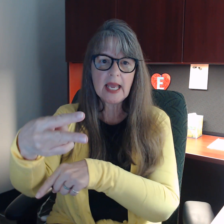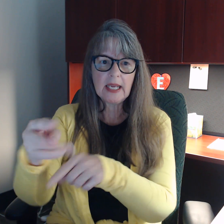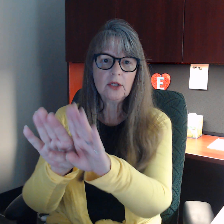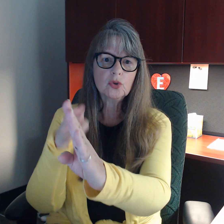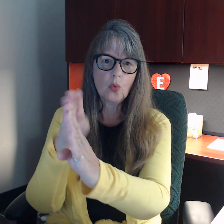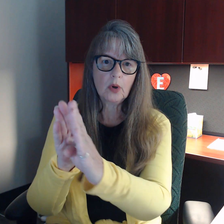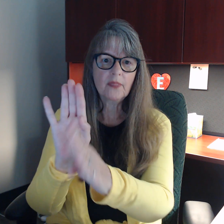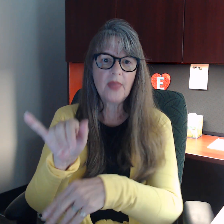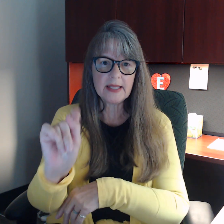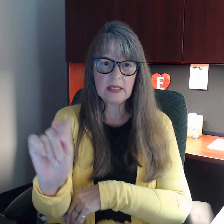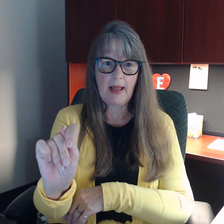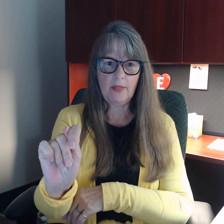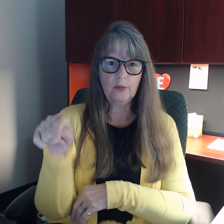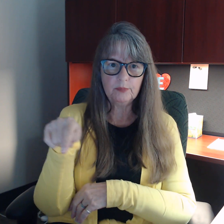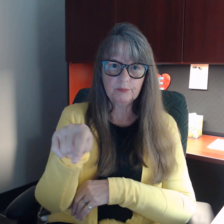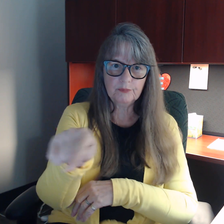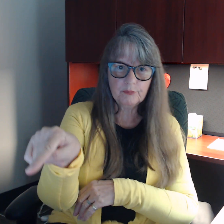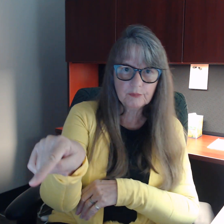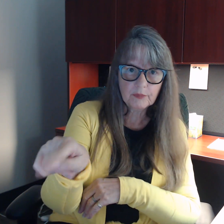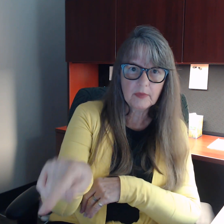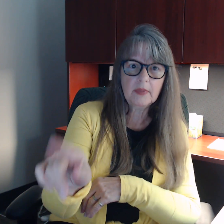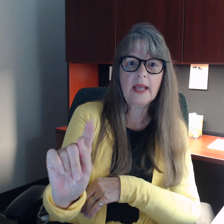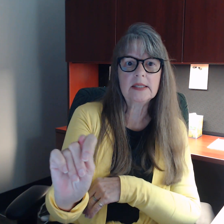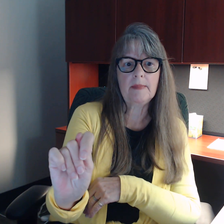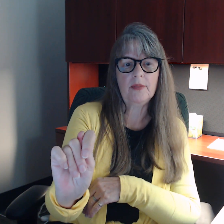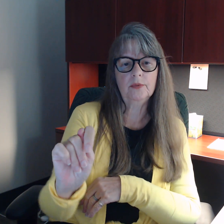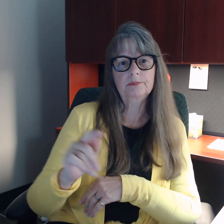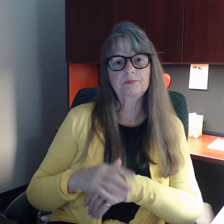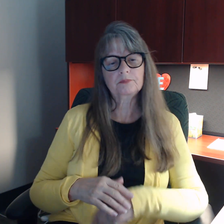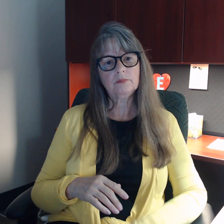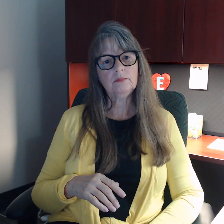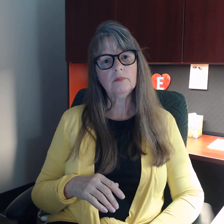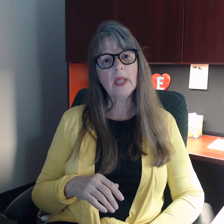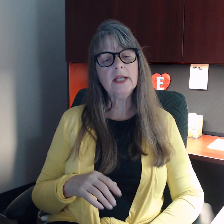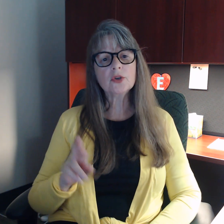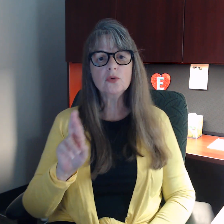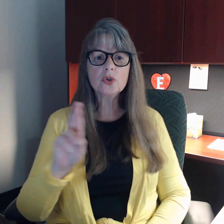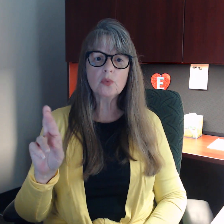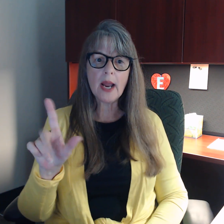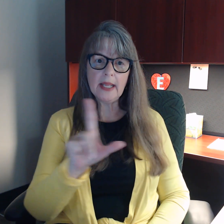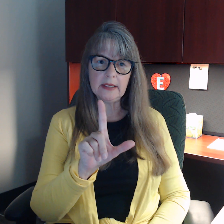second door. That's the bathroom. That's the bathroom. And so you would do right and